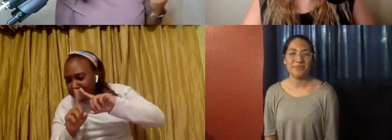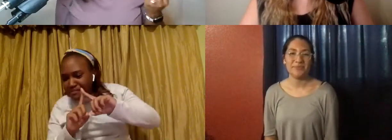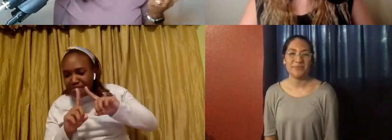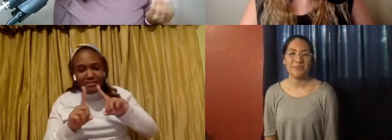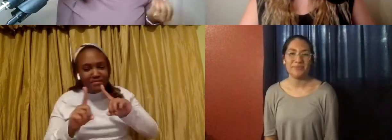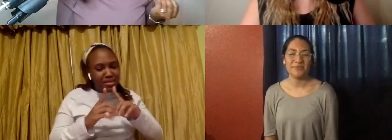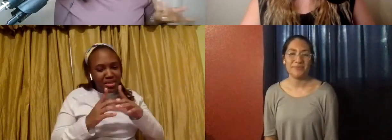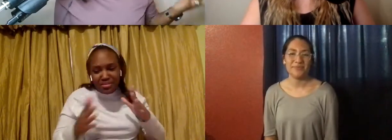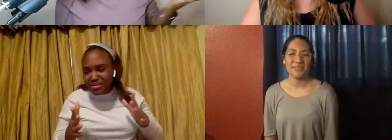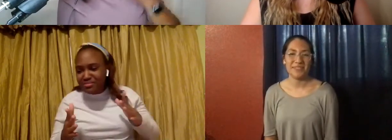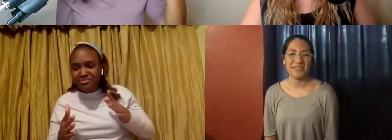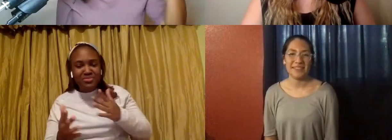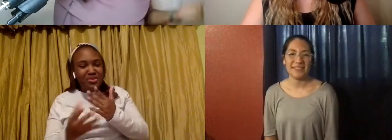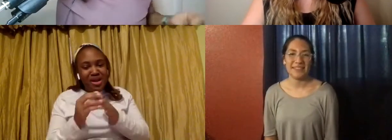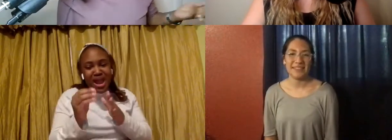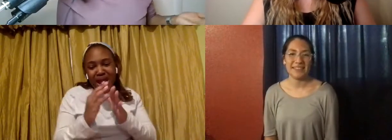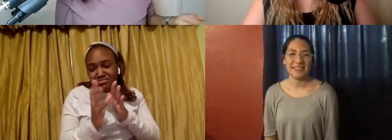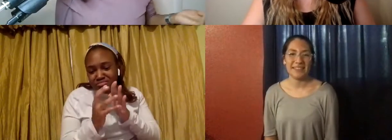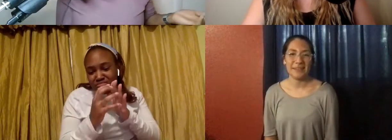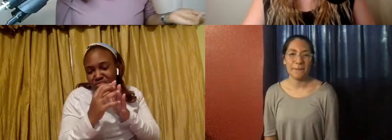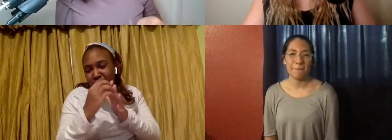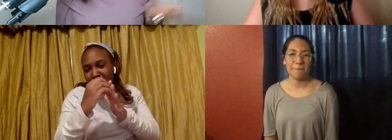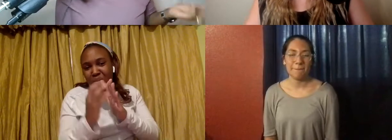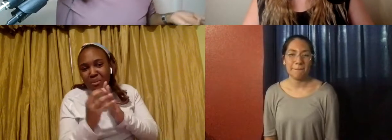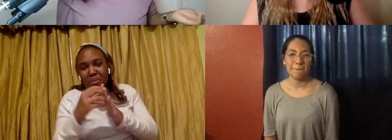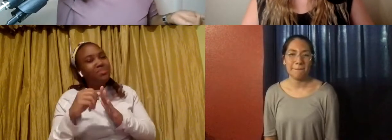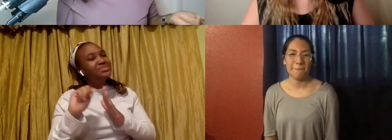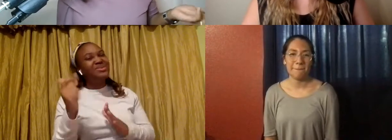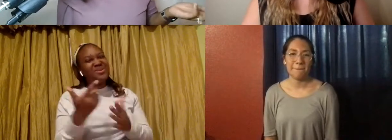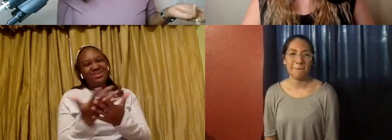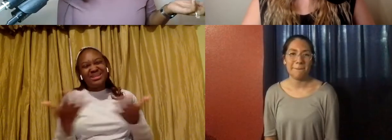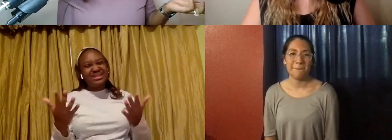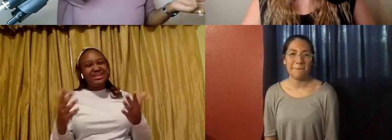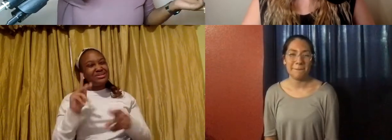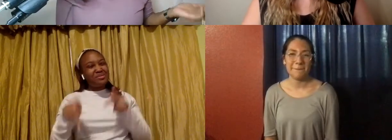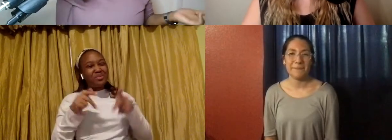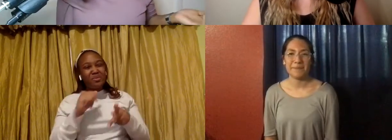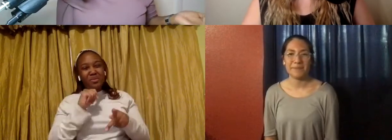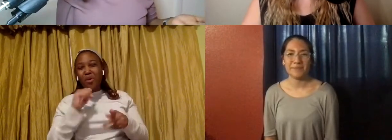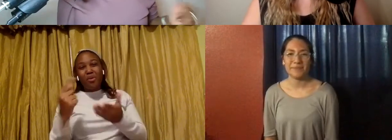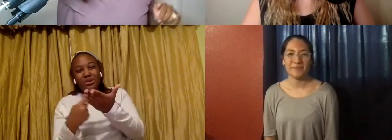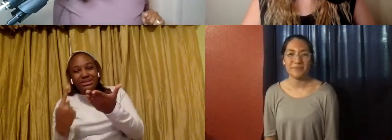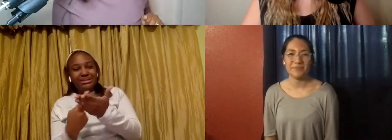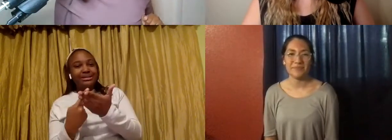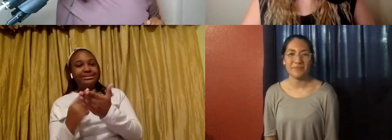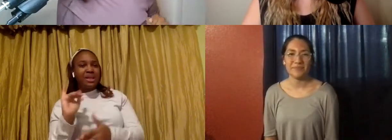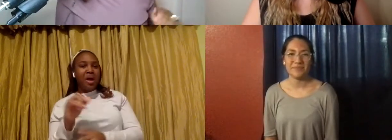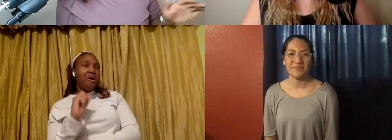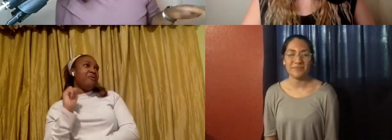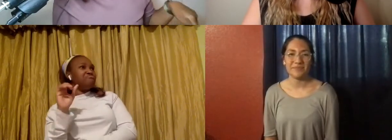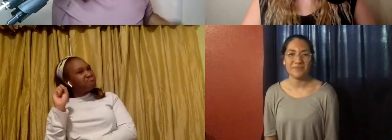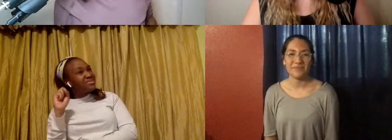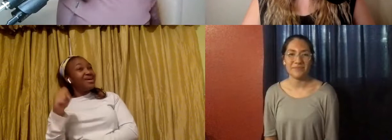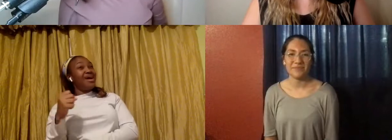hands are getting wrinkly. Like, it's just this whole thing that nobody ever talks about. They're like, oh, yeah, you'll just, like, have intercourse. And you'll, like,